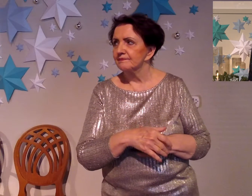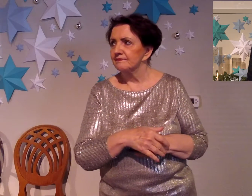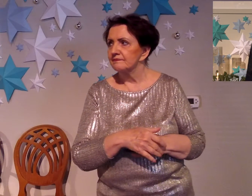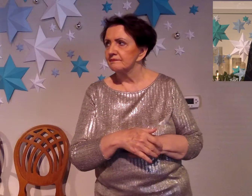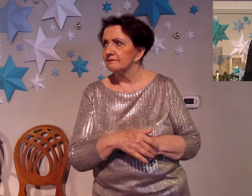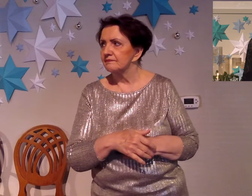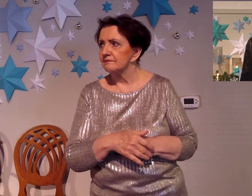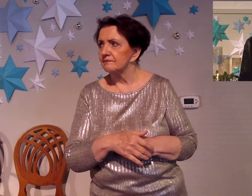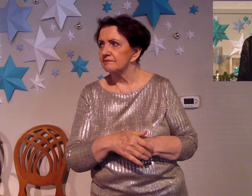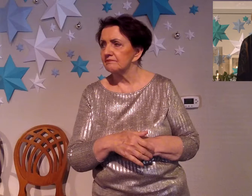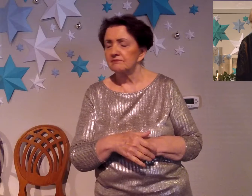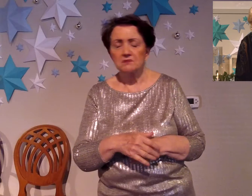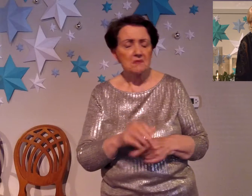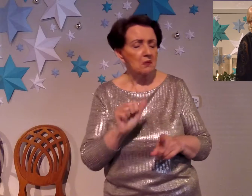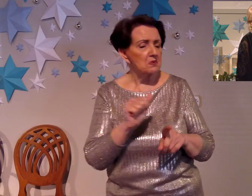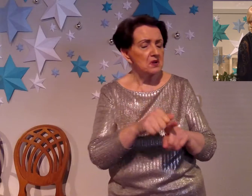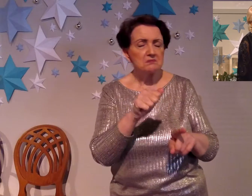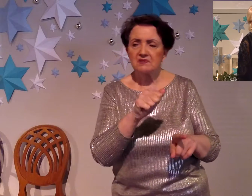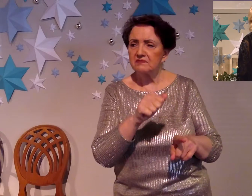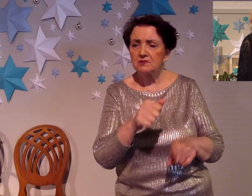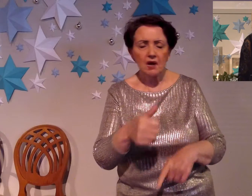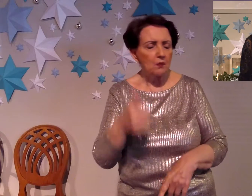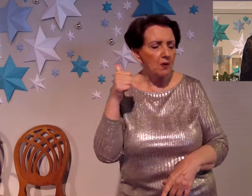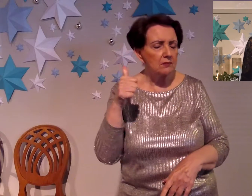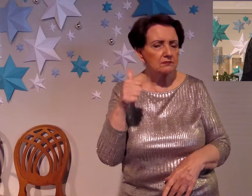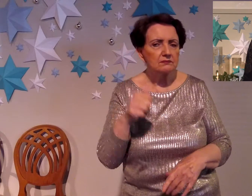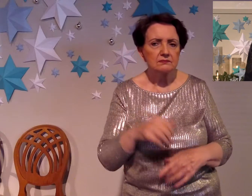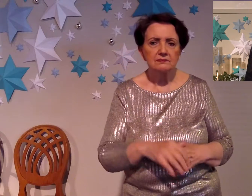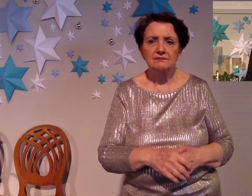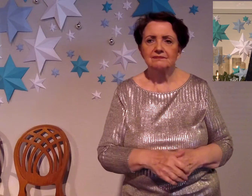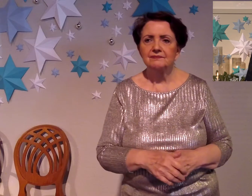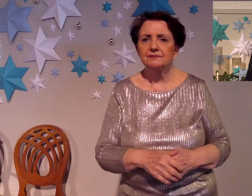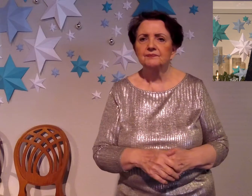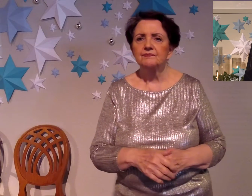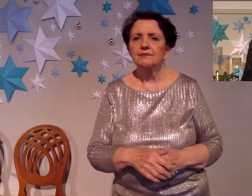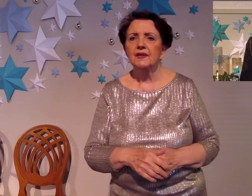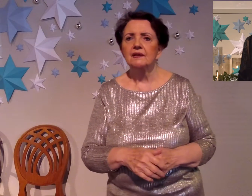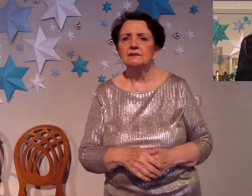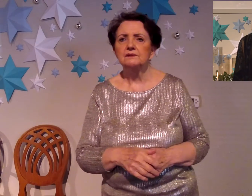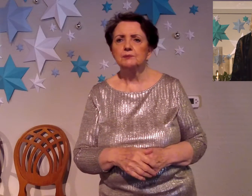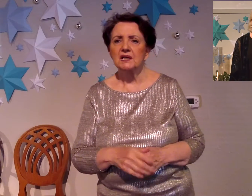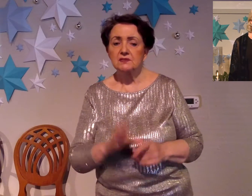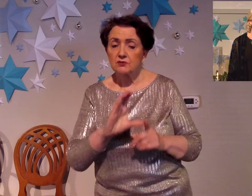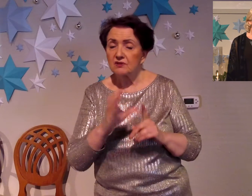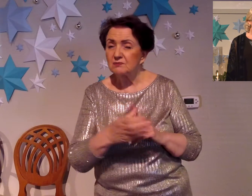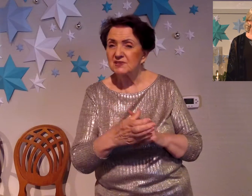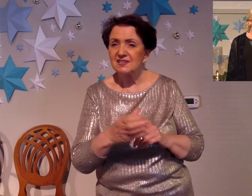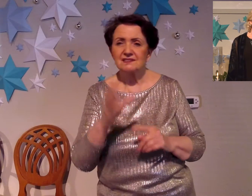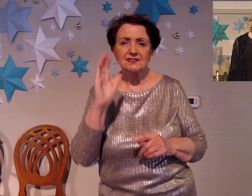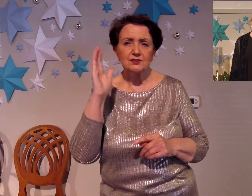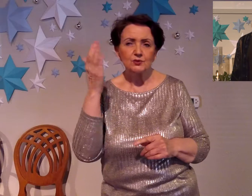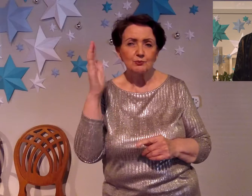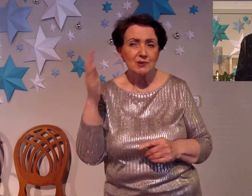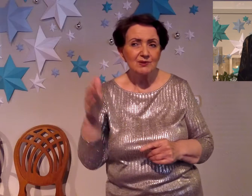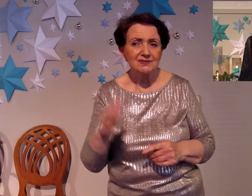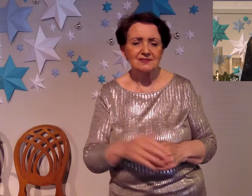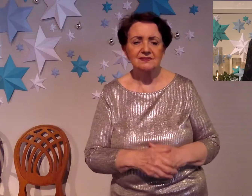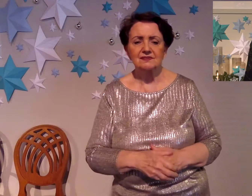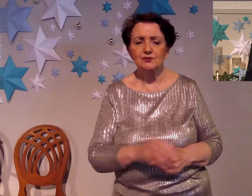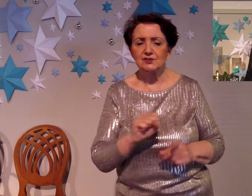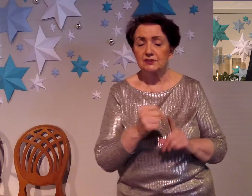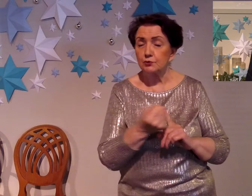I shall not be fooled by appearances or circumstances or